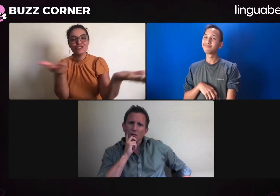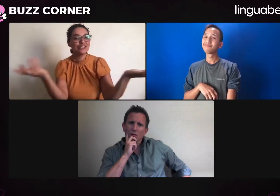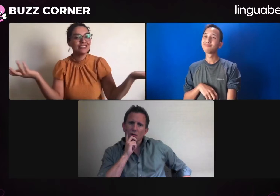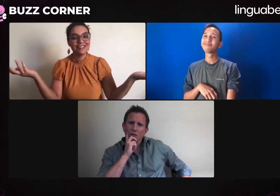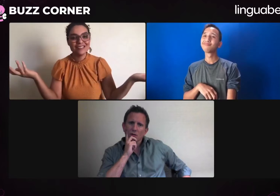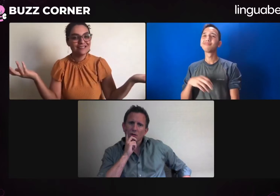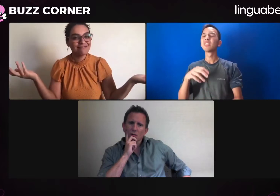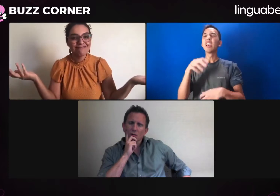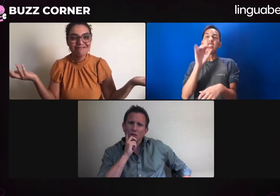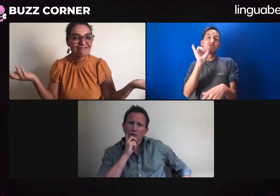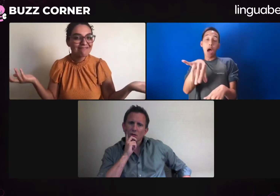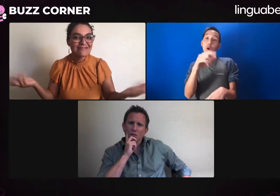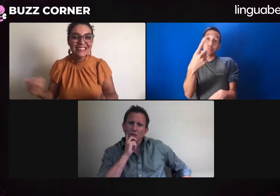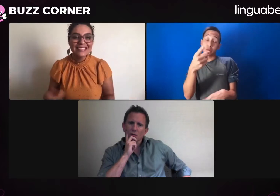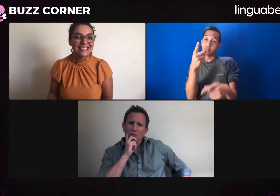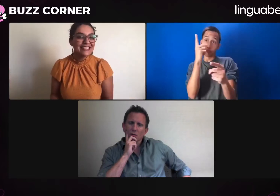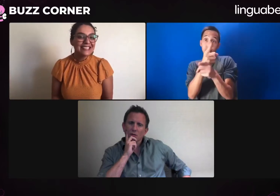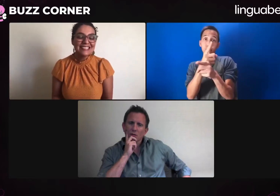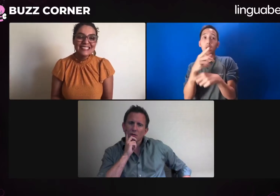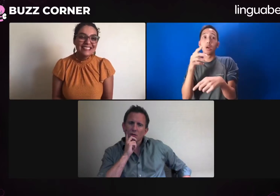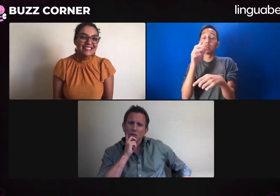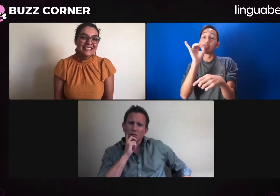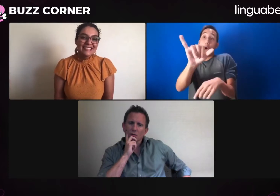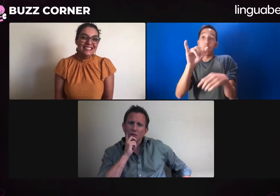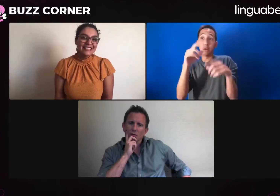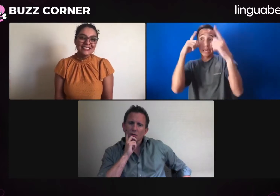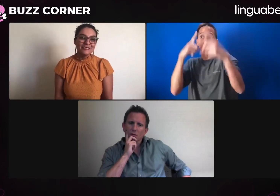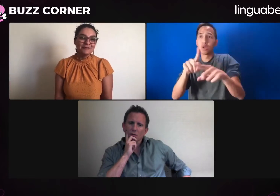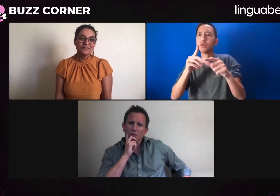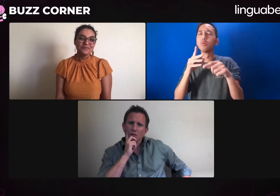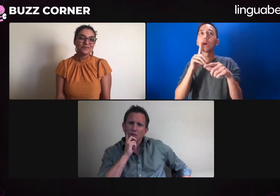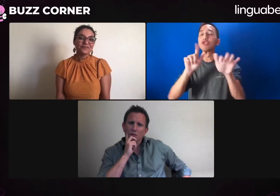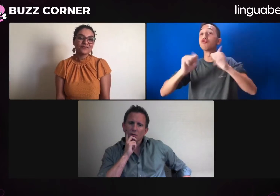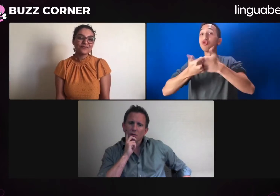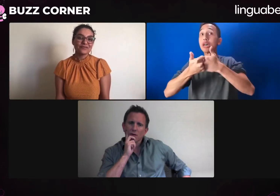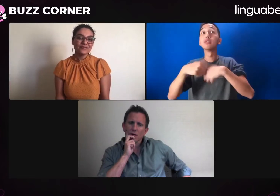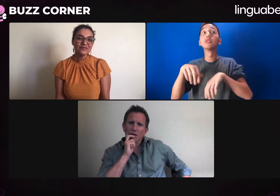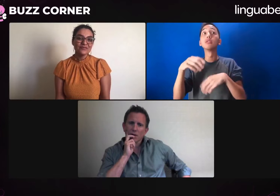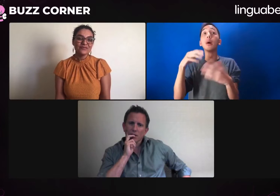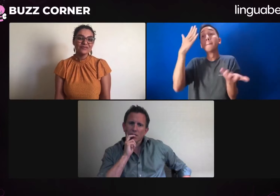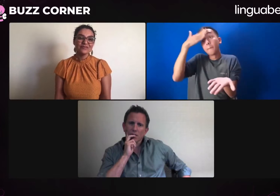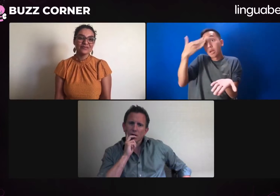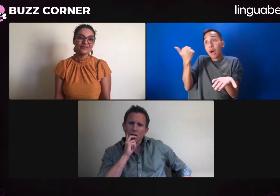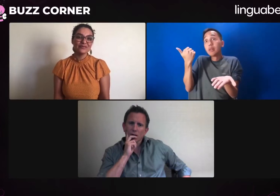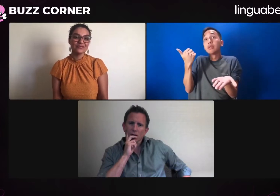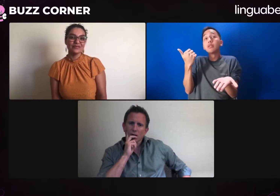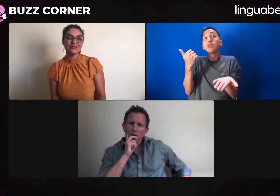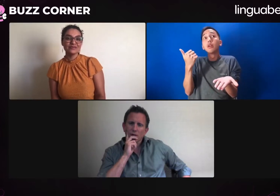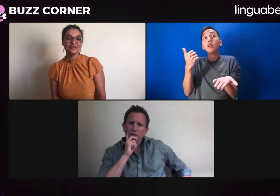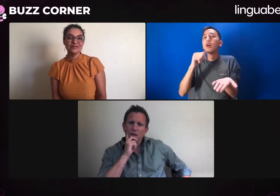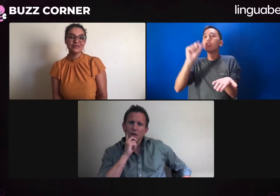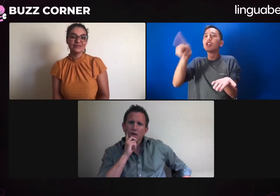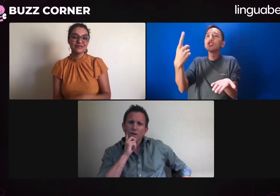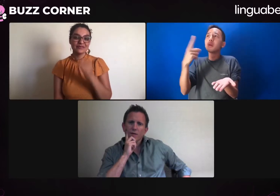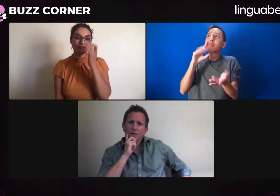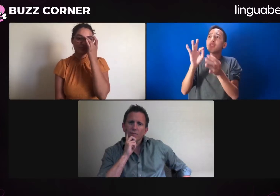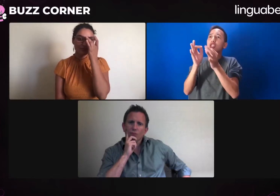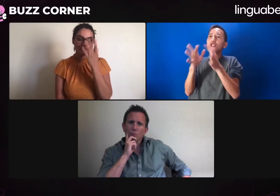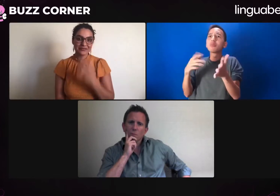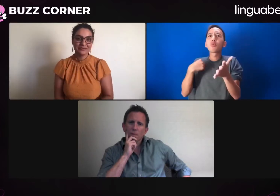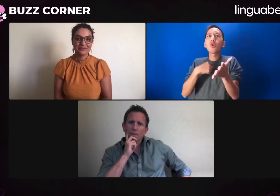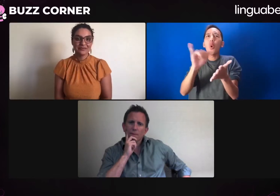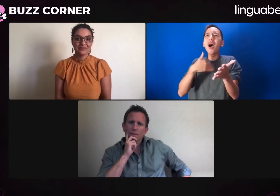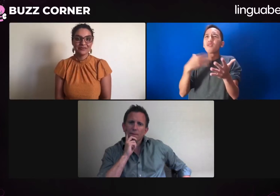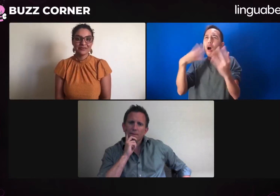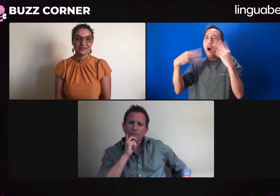space for hearing people. How do we engage with that conversation? You're right. I agree, and that is the challenge,